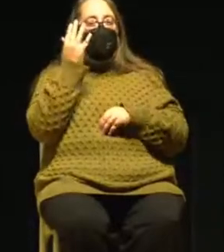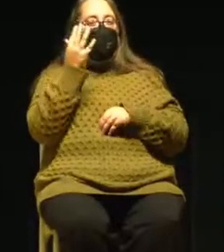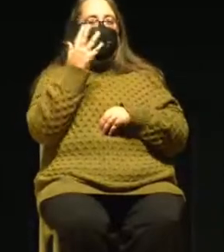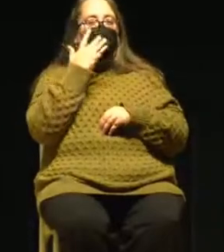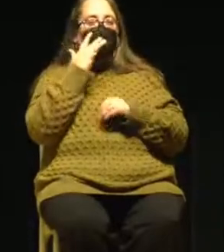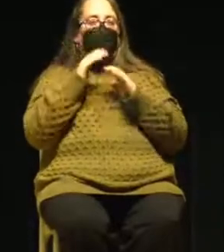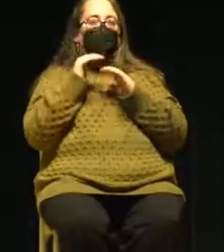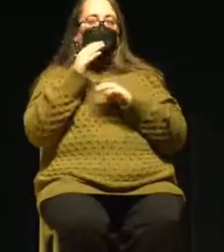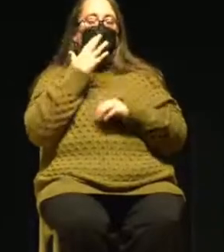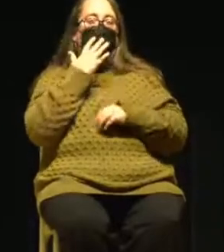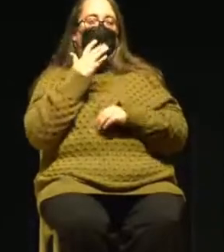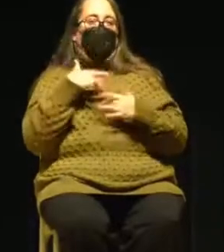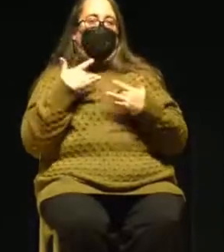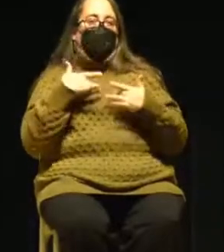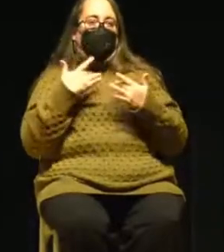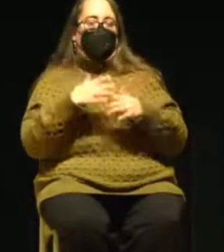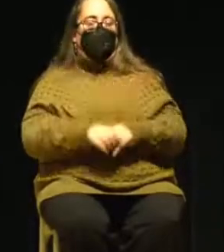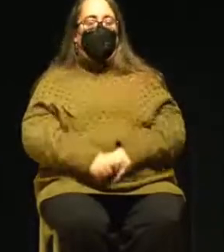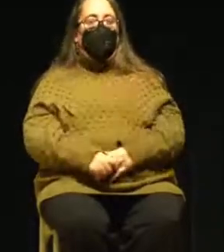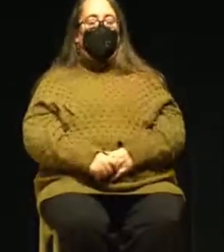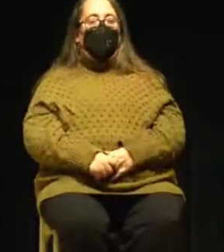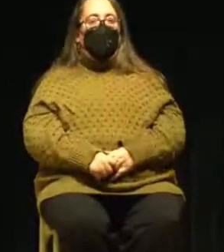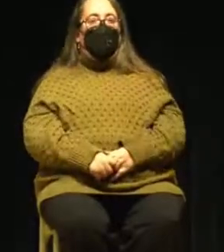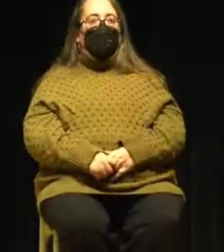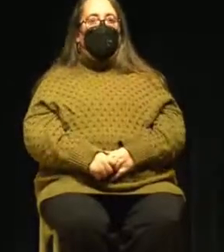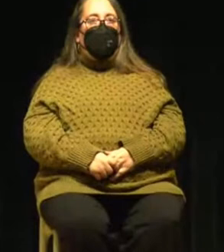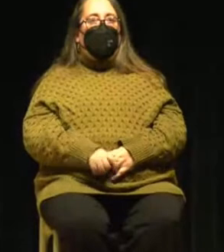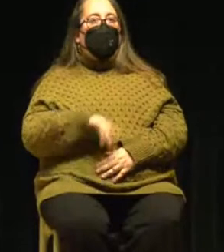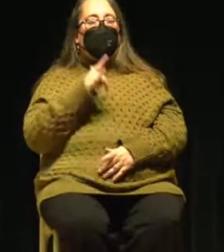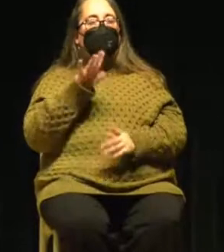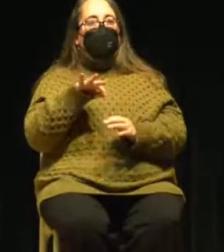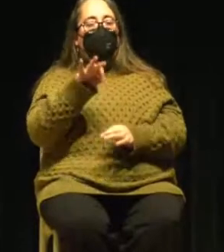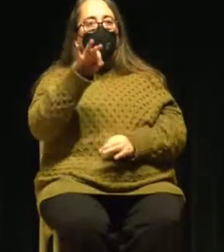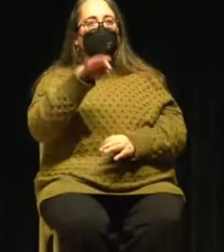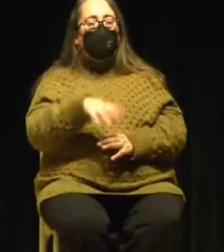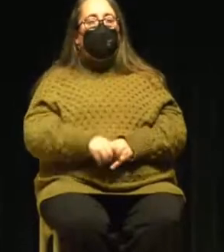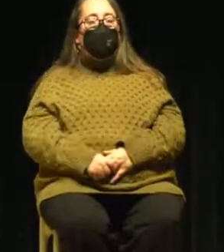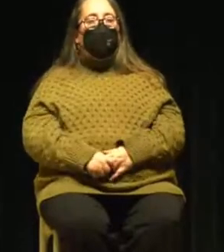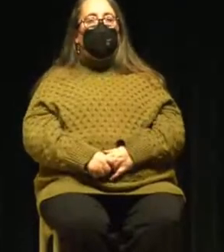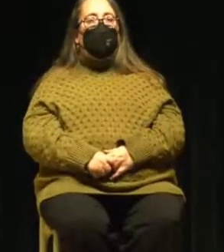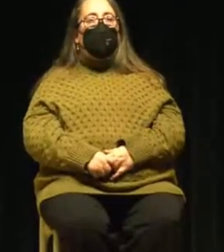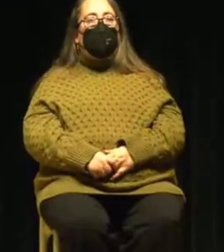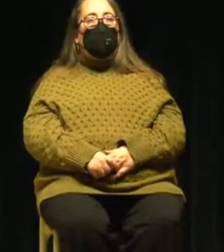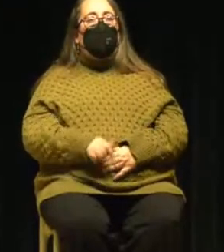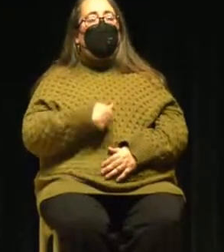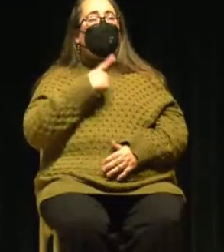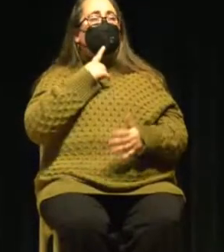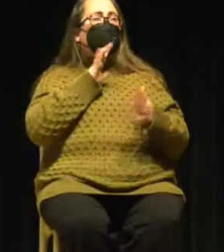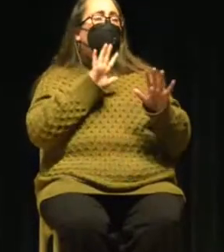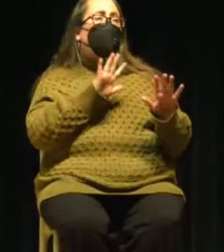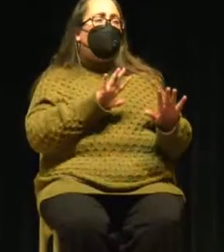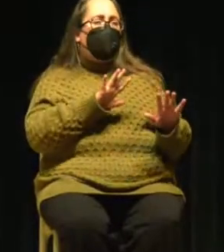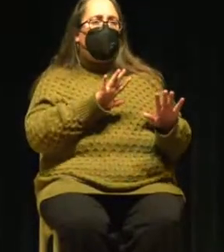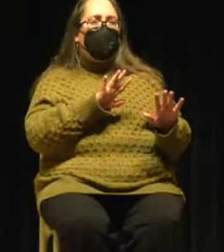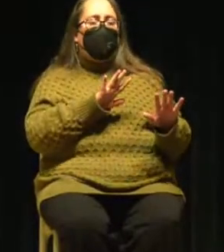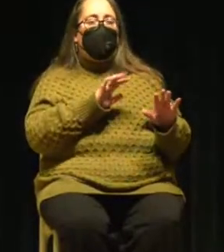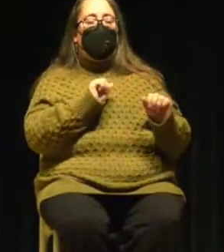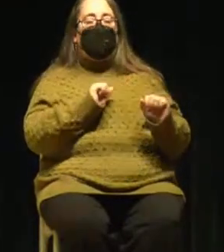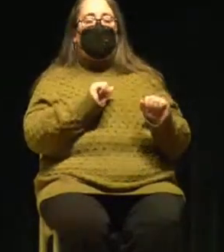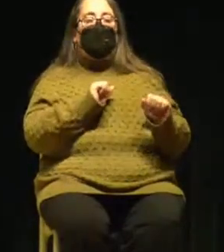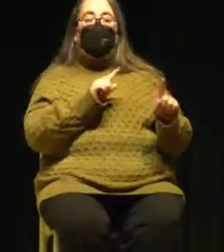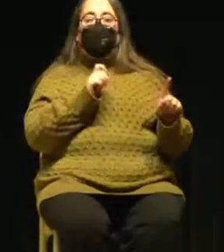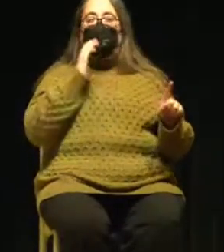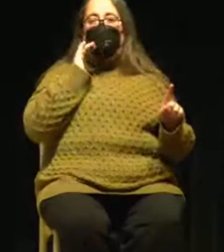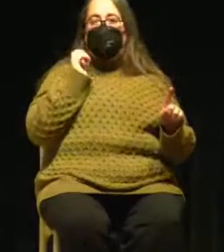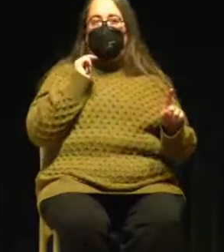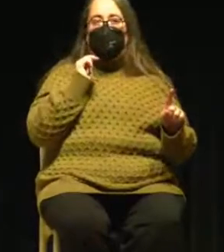her. She always looks like a ghost. I mean, like it's, and I want to say, you got to like, and, but she knows it,